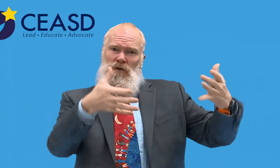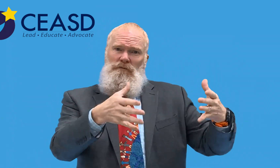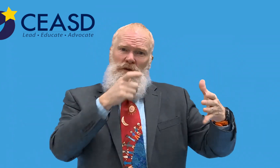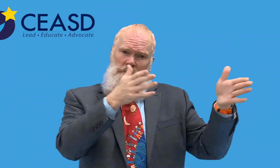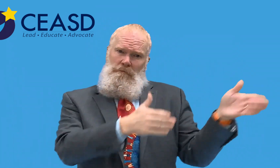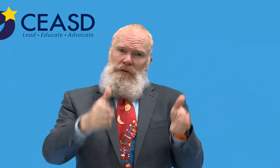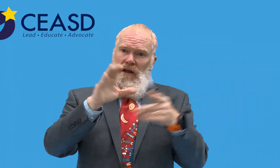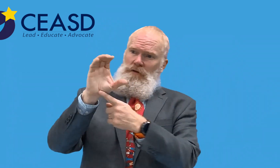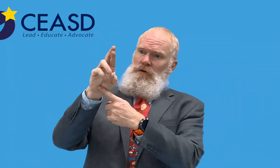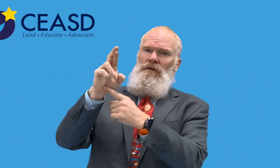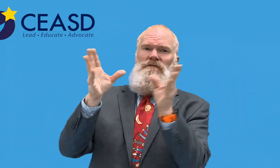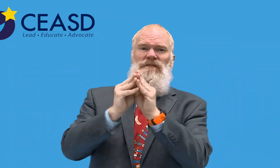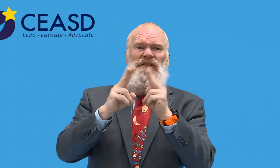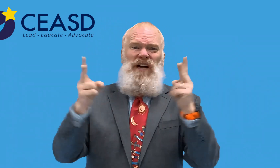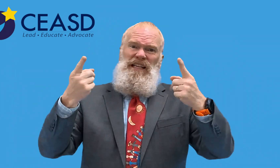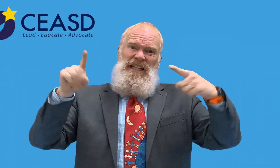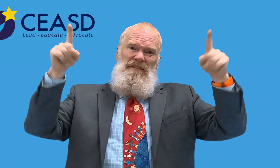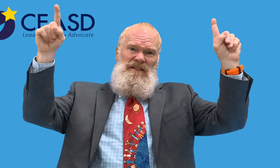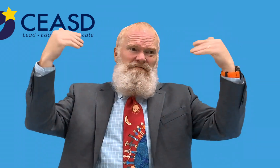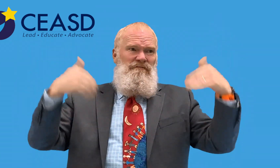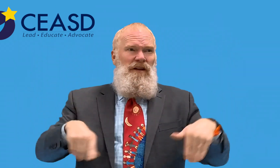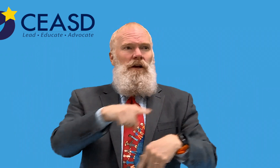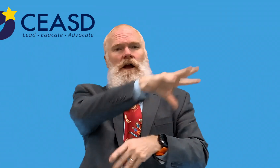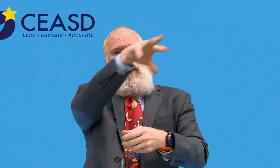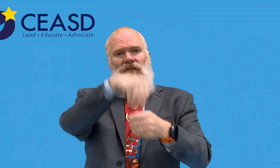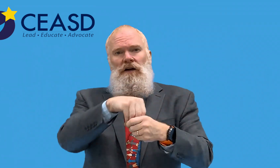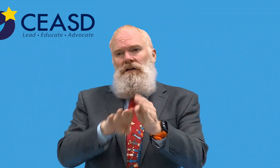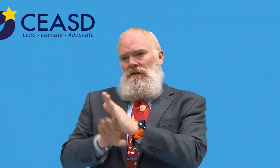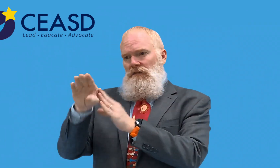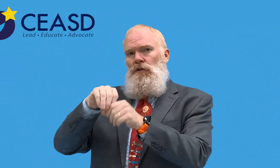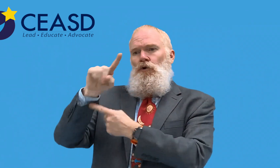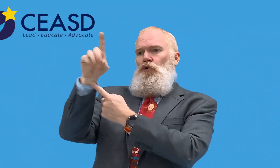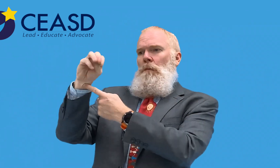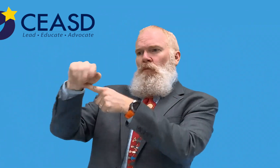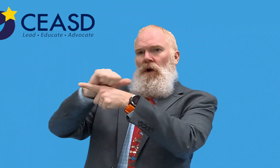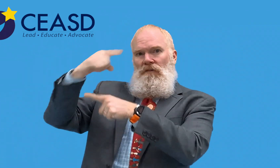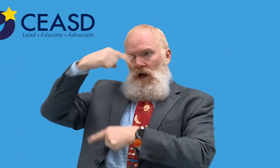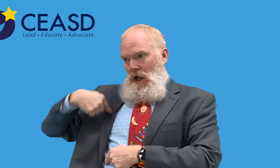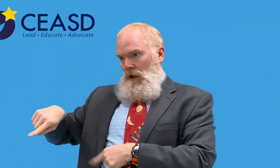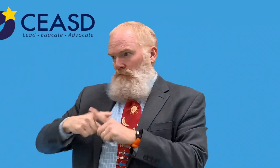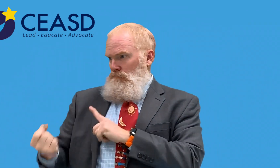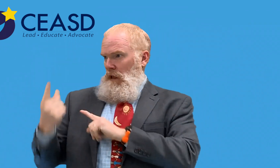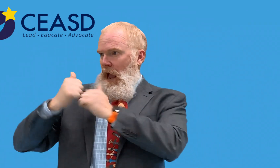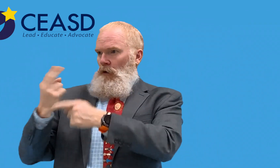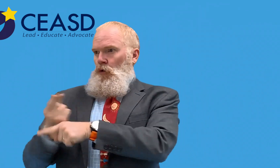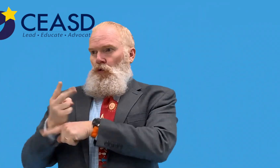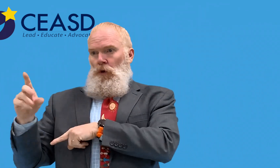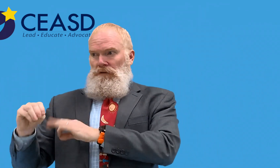representatives? At that point, I have to commend the NAD board for their efforts in what became a highly